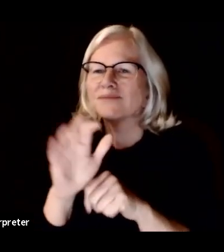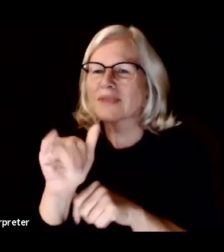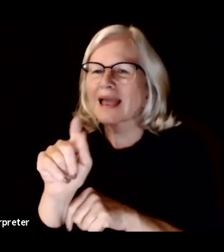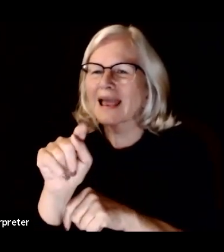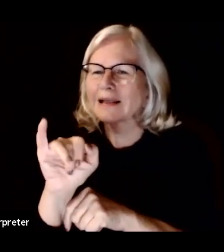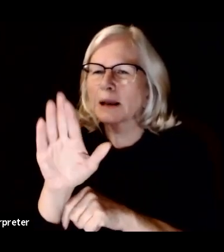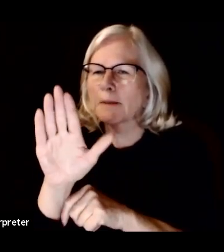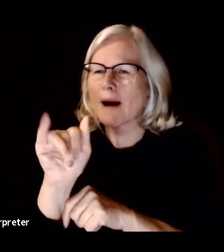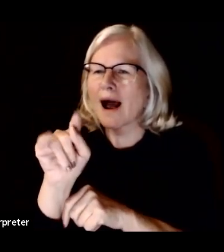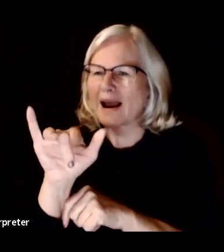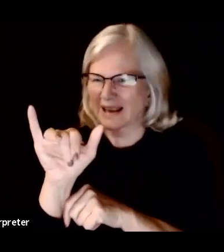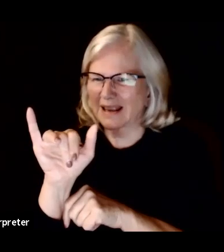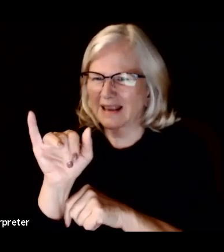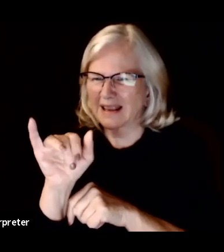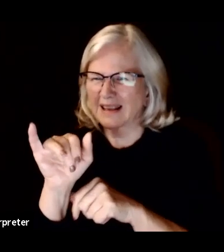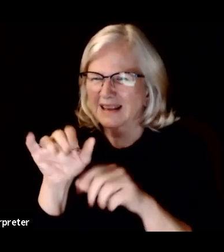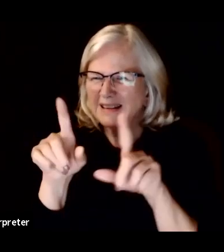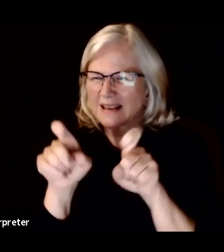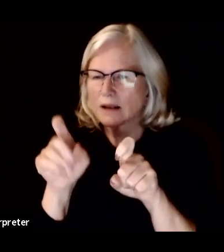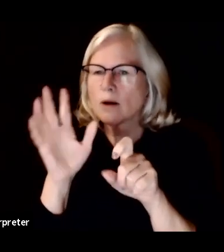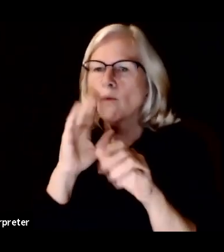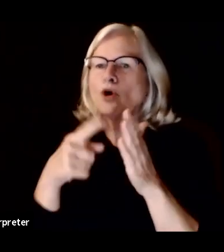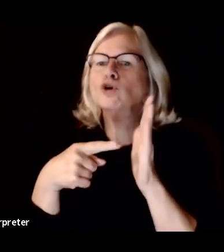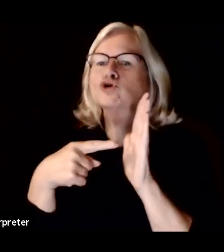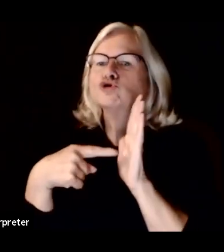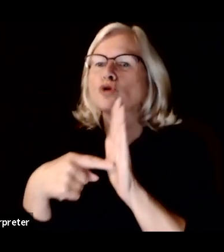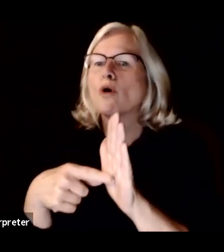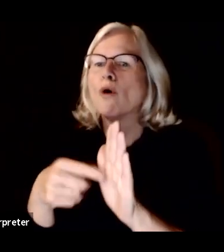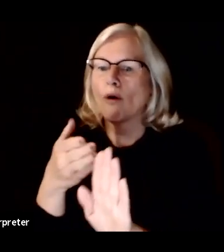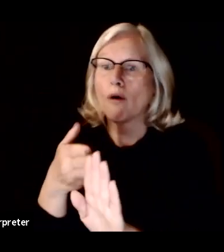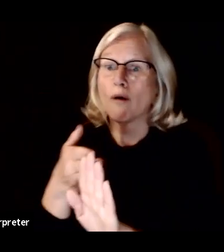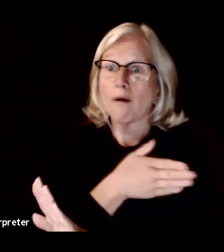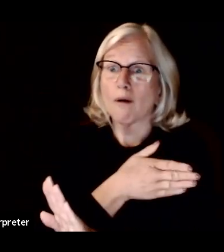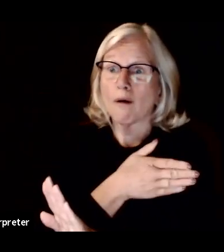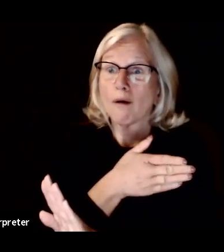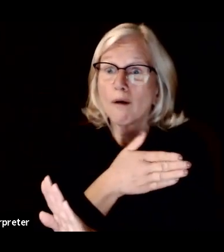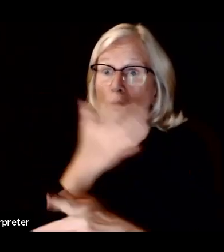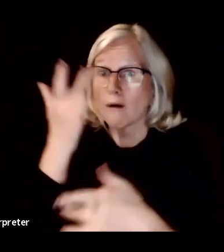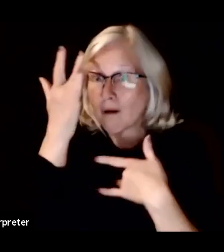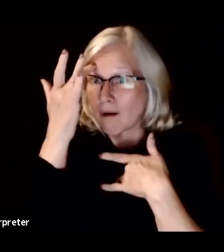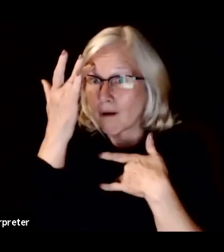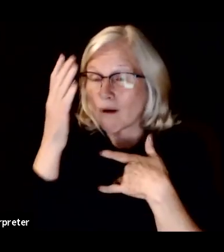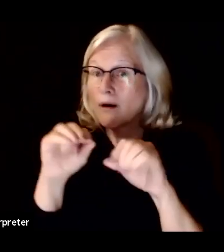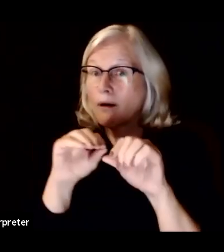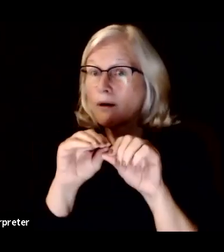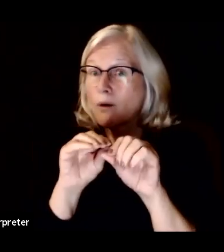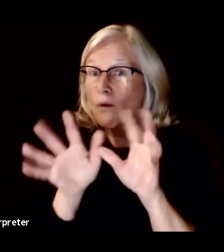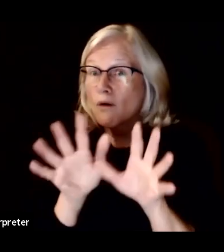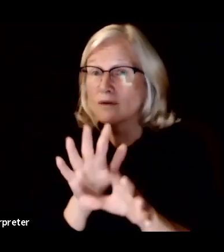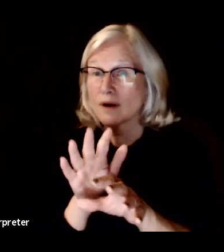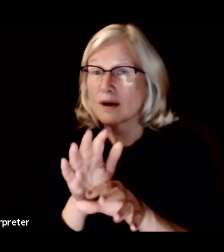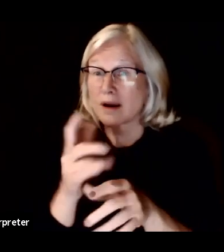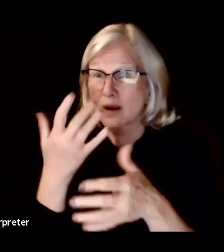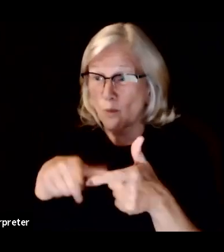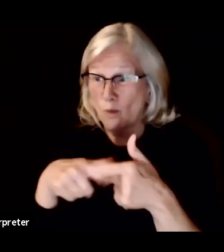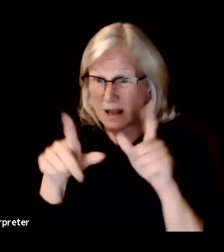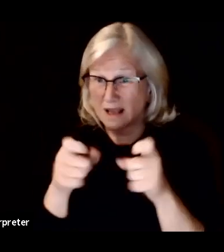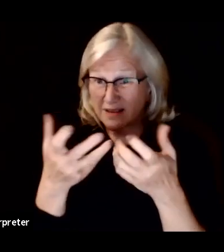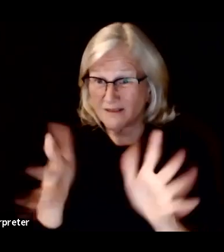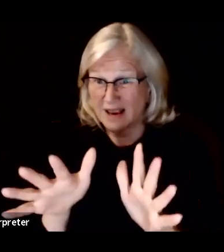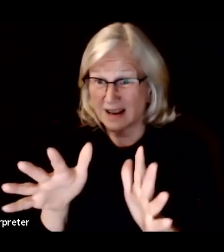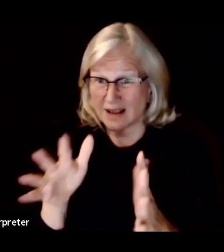to participate, one member of the household will complete a questionnaire. While conducting the survey and